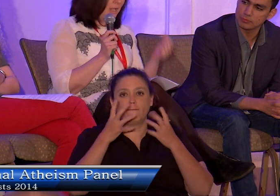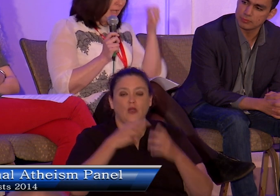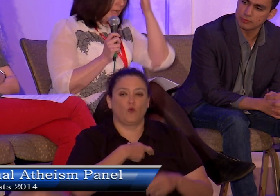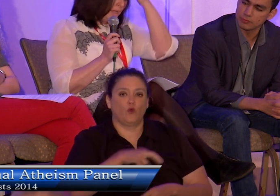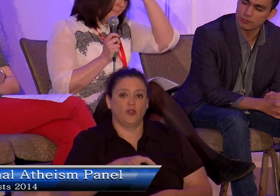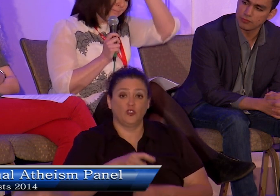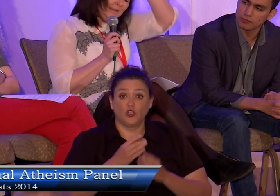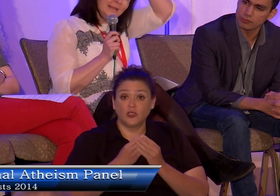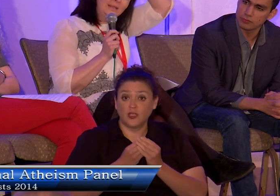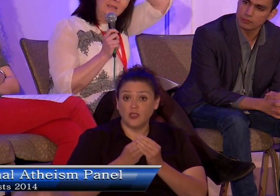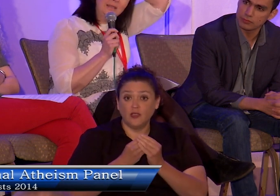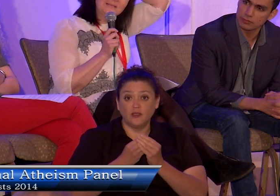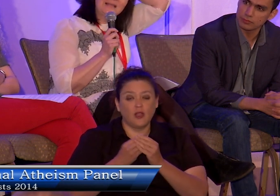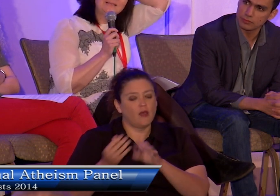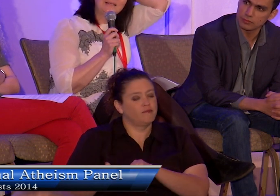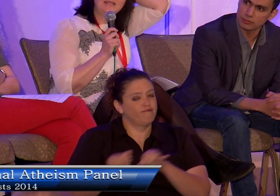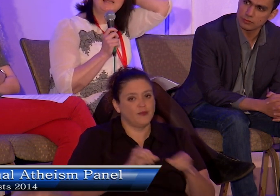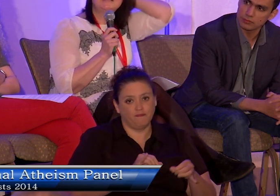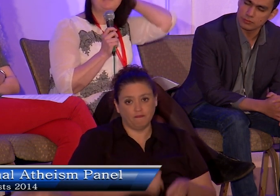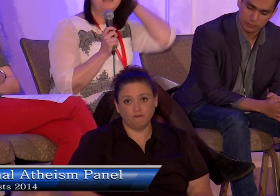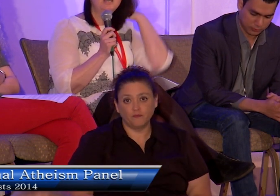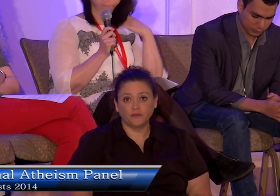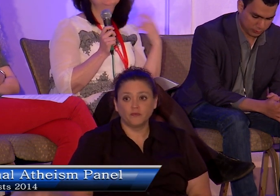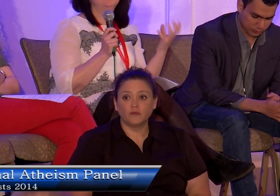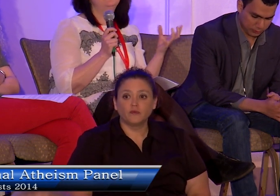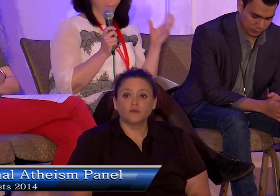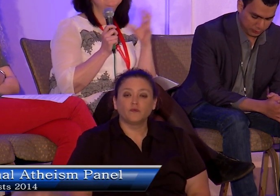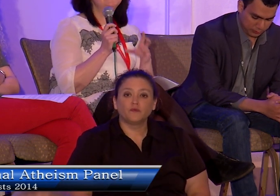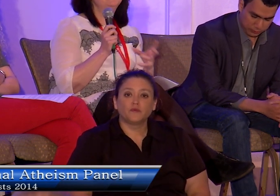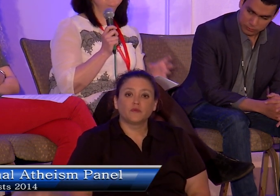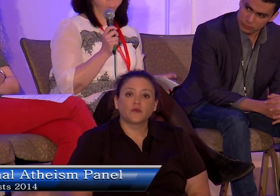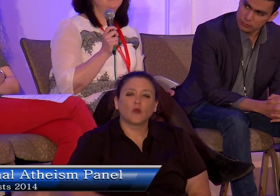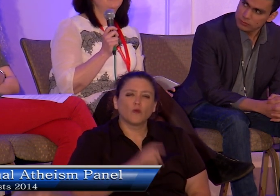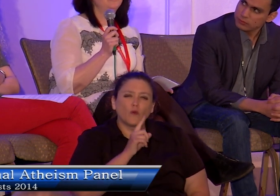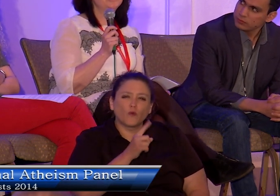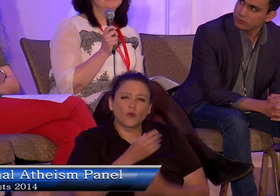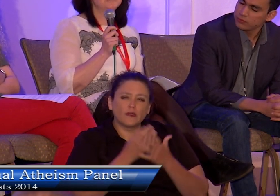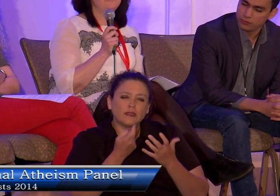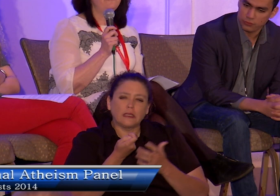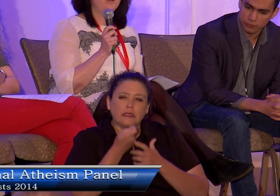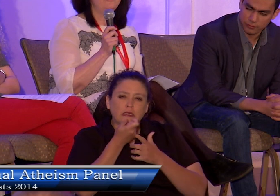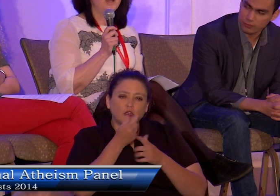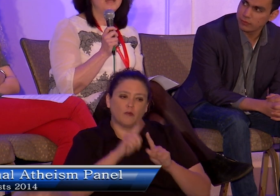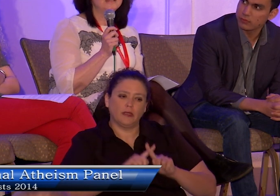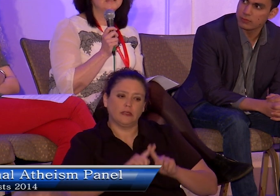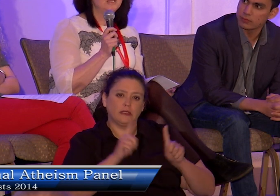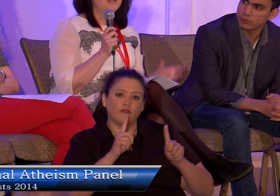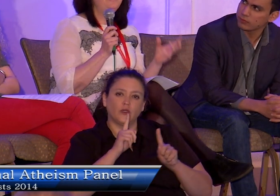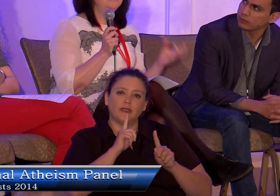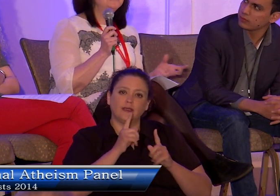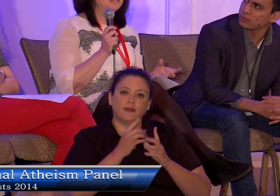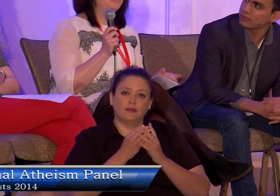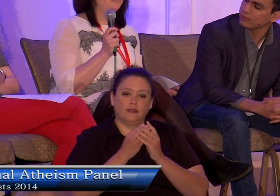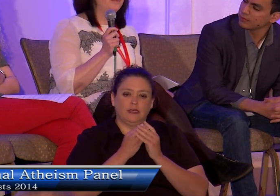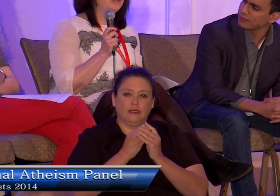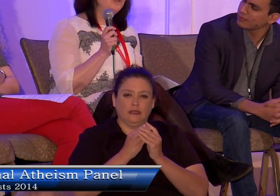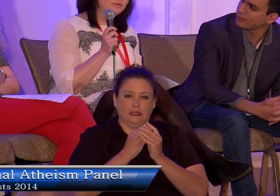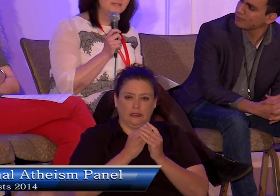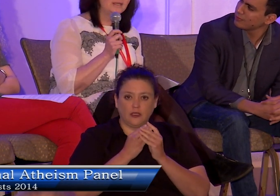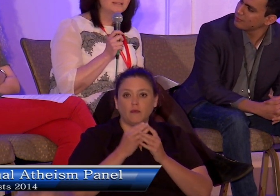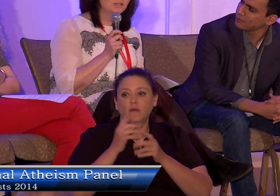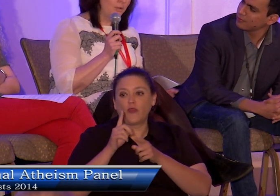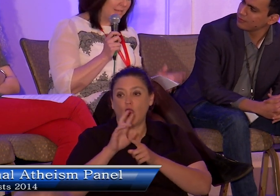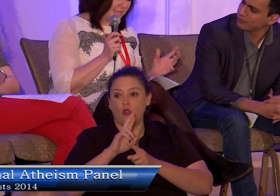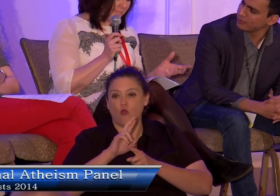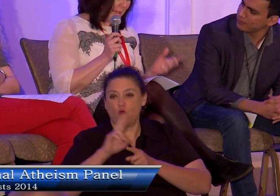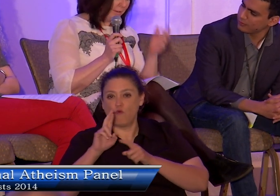different. But in a sense it is, because of Islamism, which is a far-right political movement